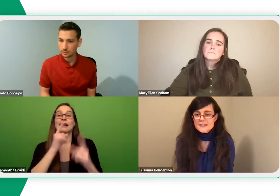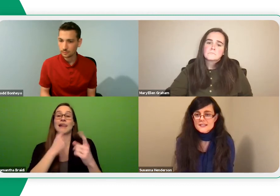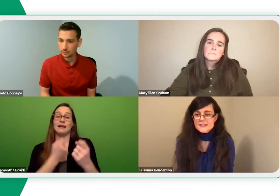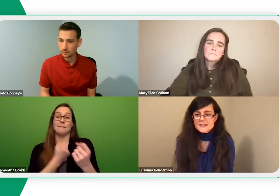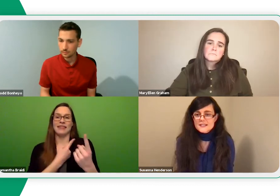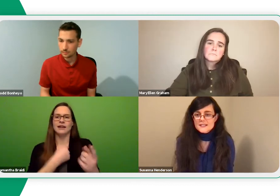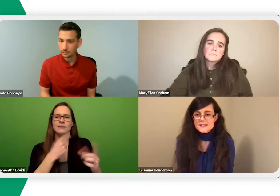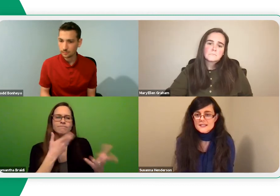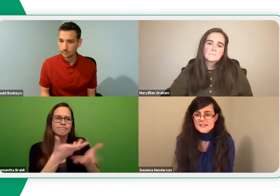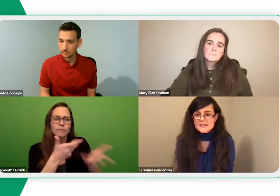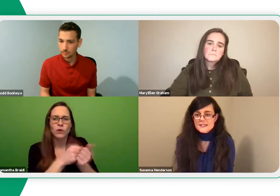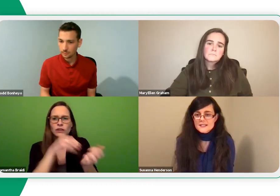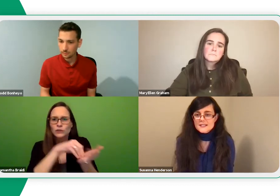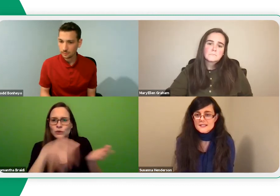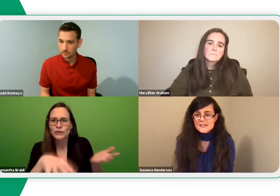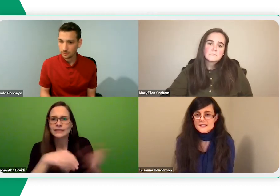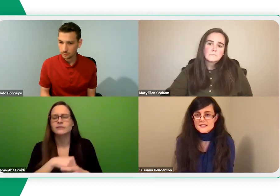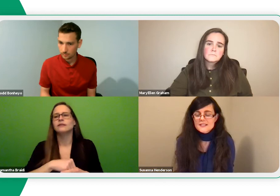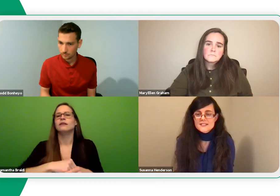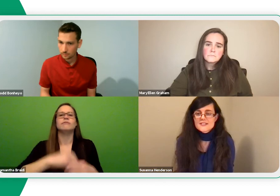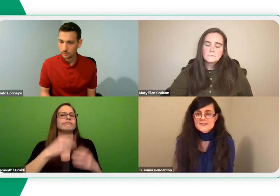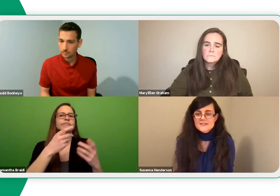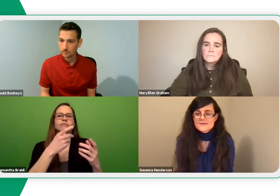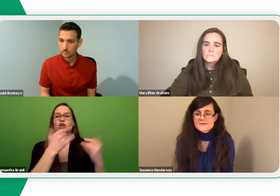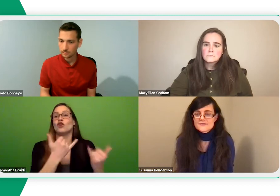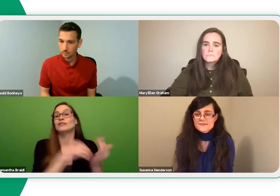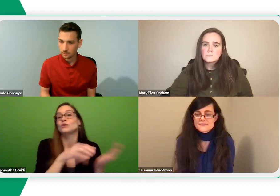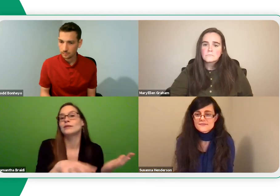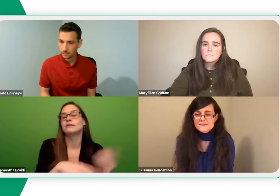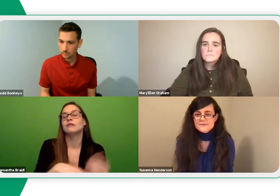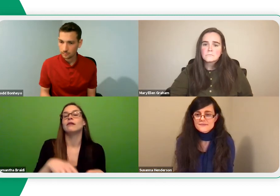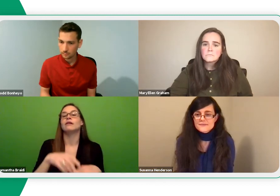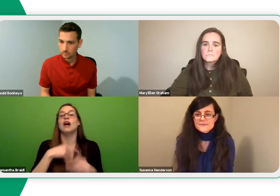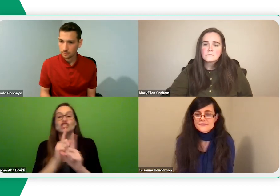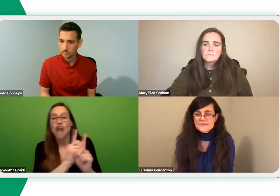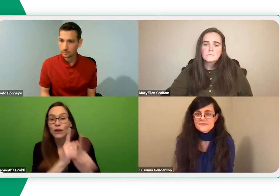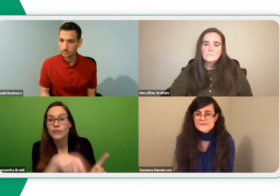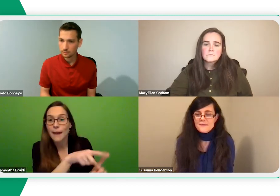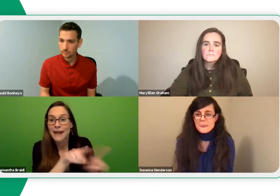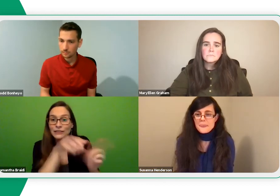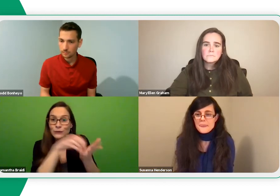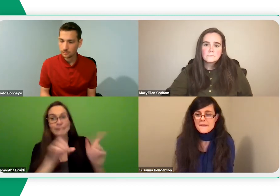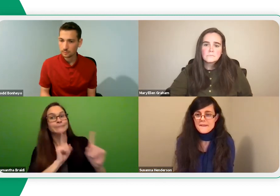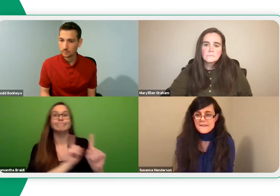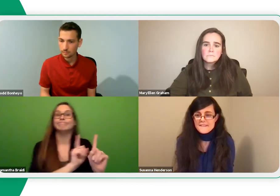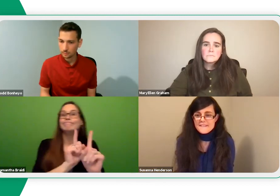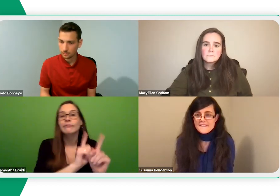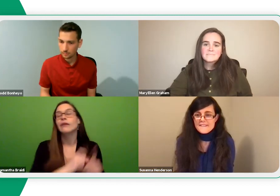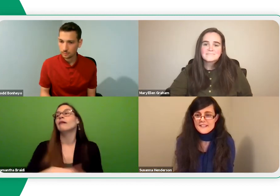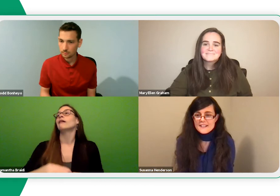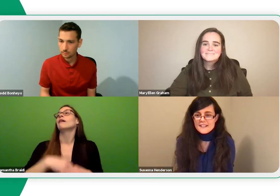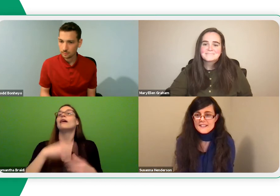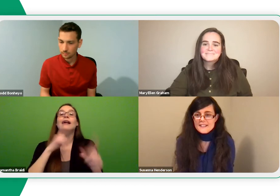So during the empathy and synthesis stage is when you develop empathy with the students, your current